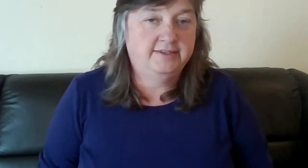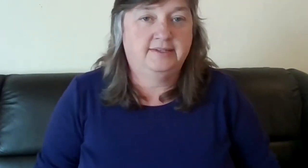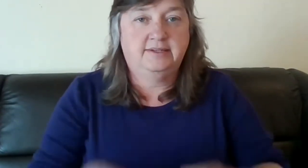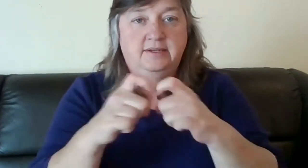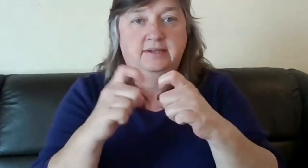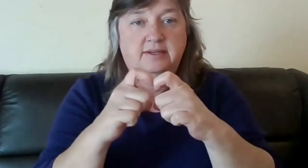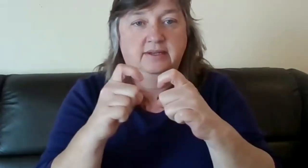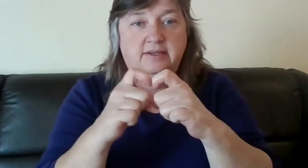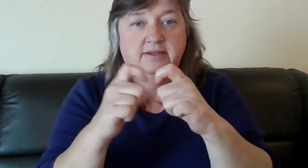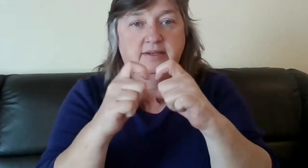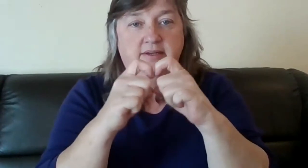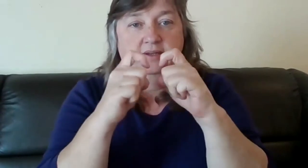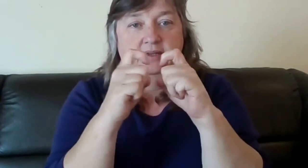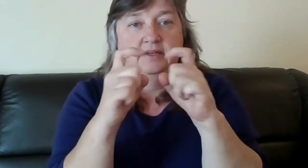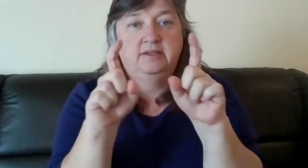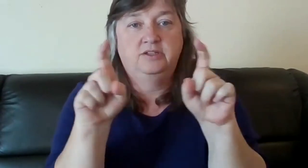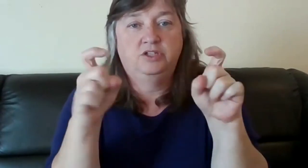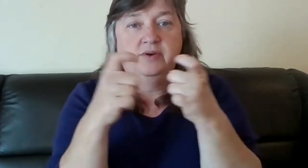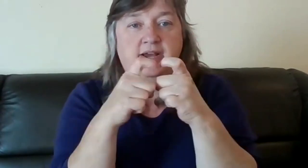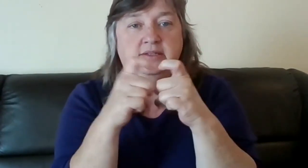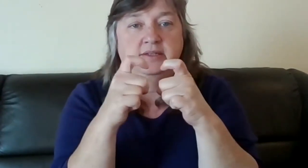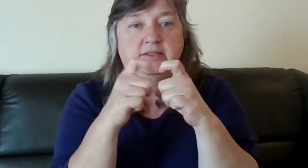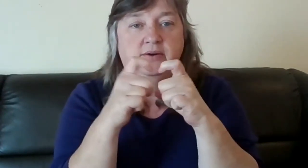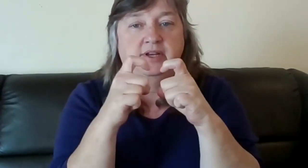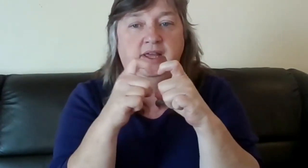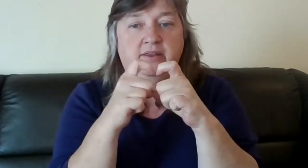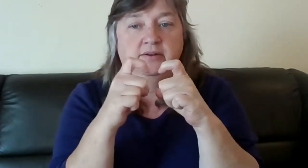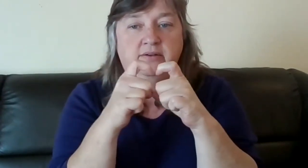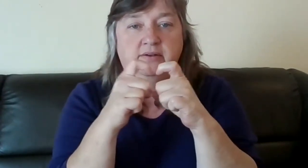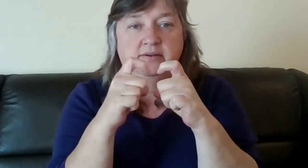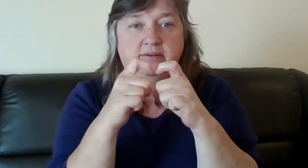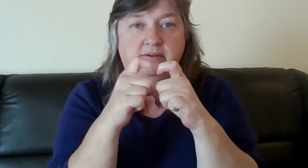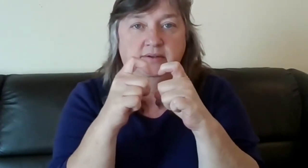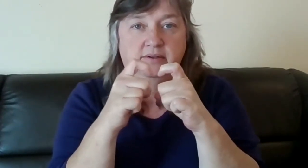Rice is two X's going together.